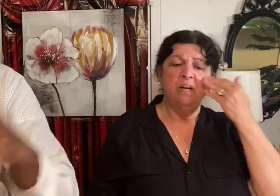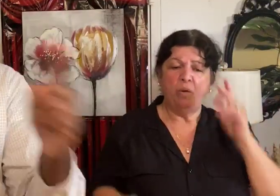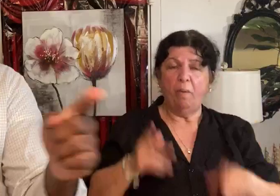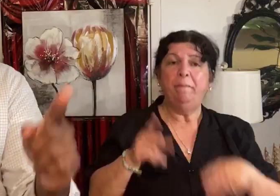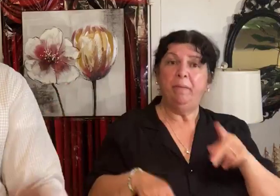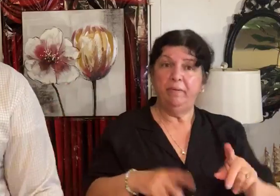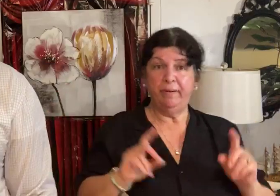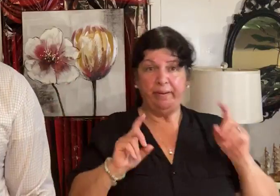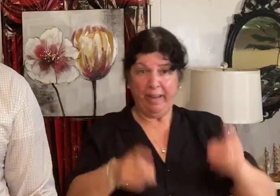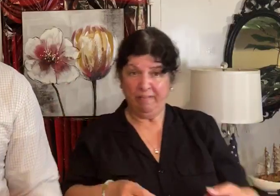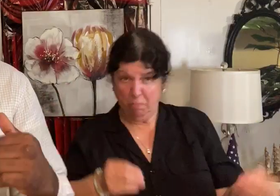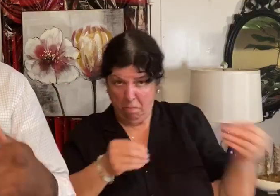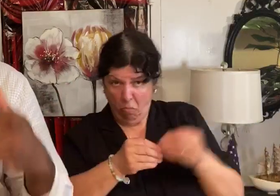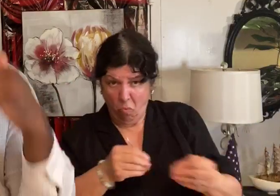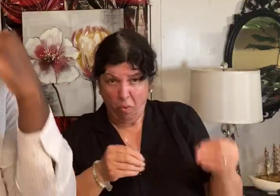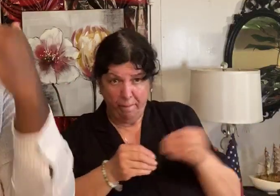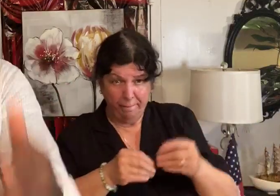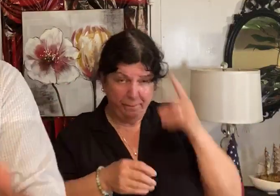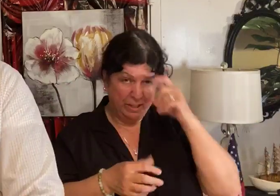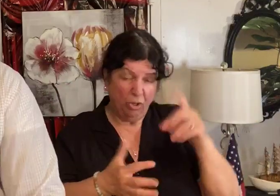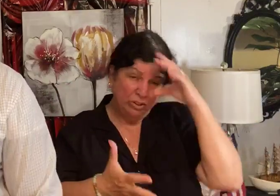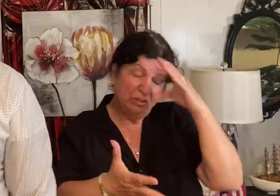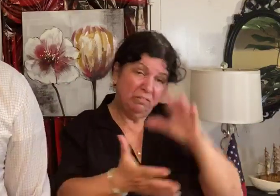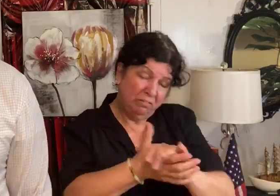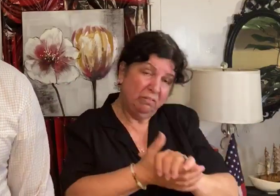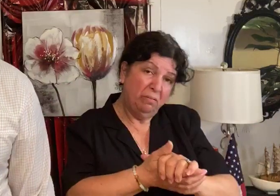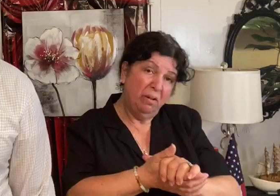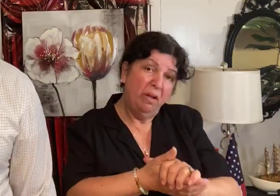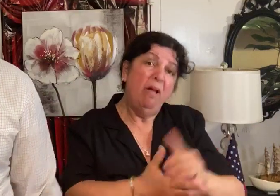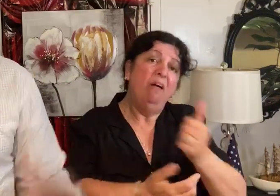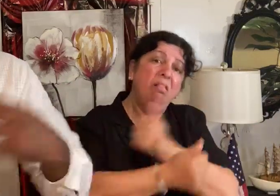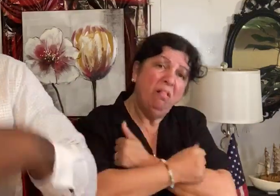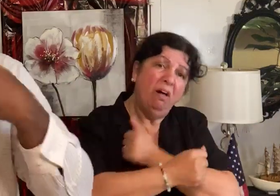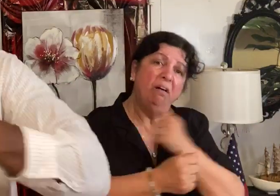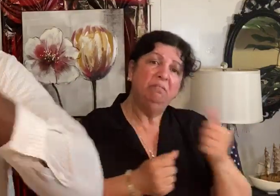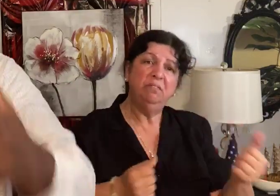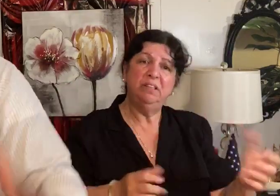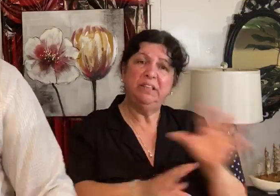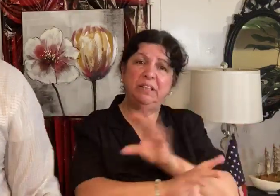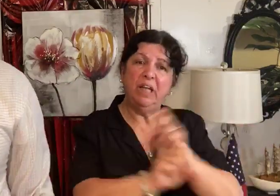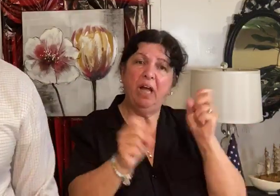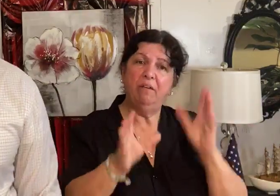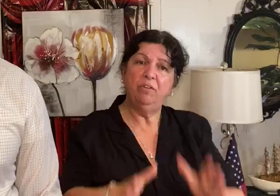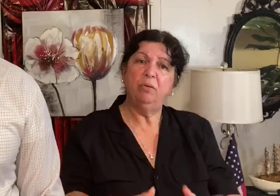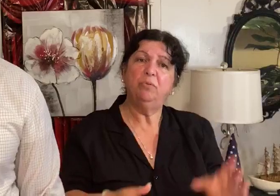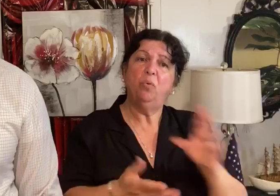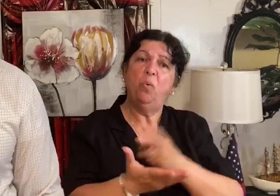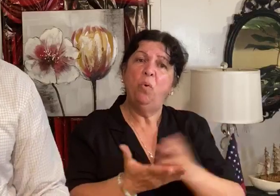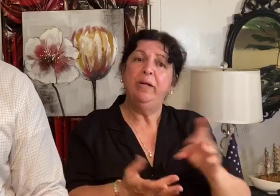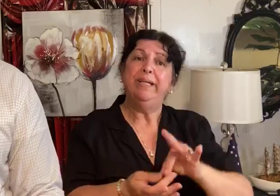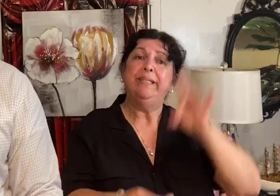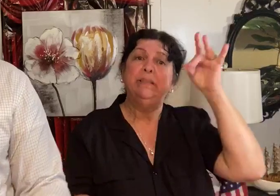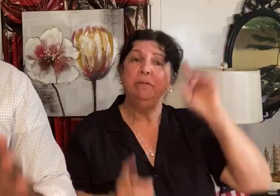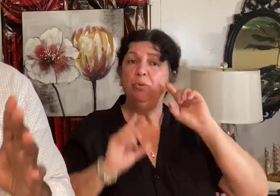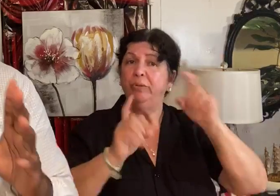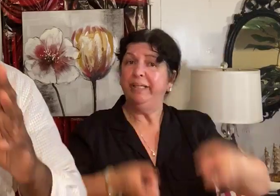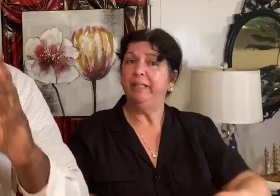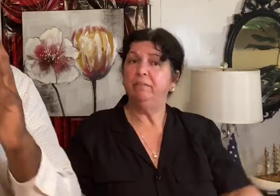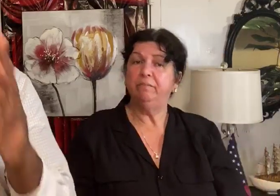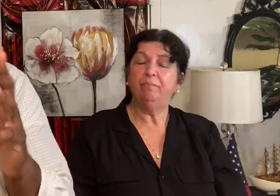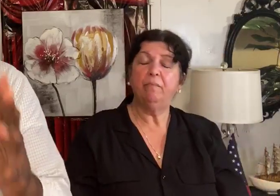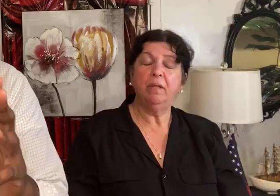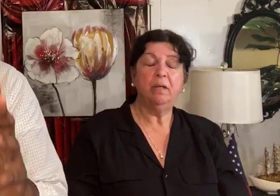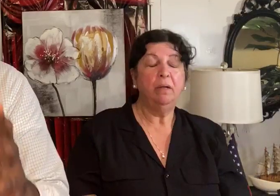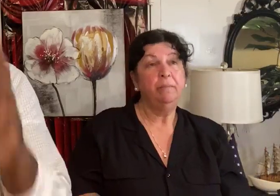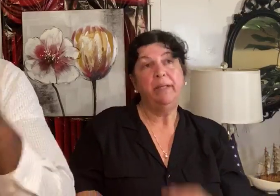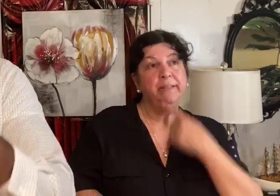to give much more than their tithe because of their love and generosity for the Savior, because of the moving of the Holy Spirit in their heart to give. And